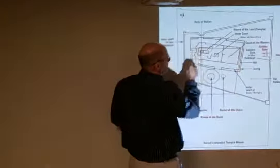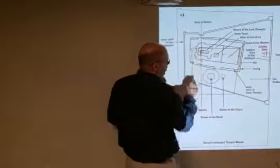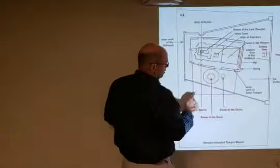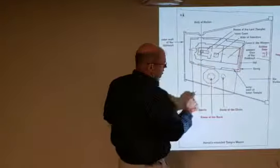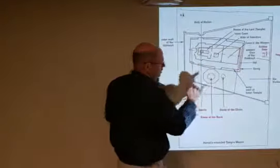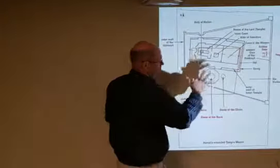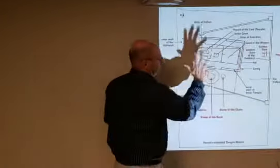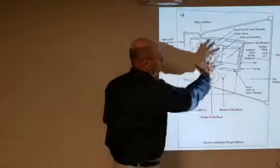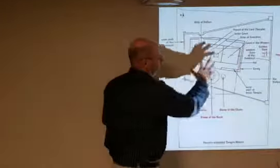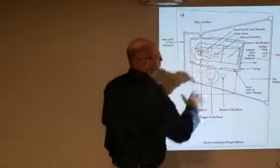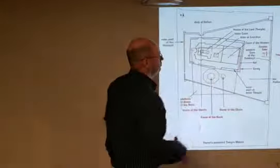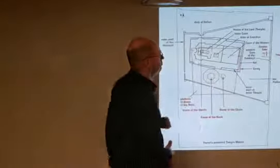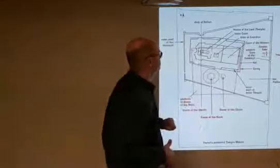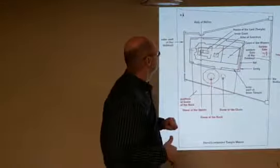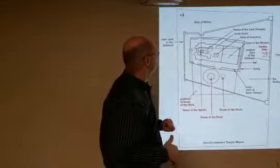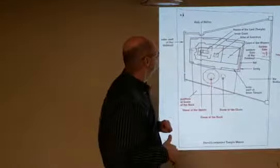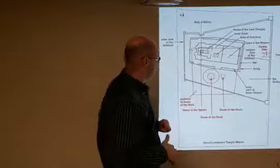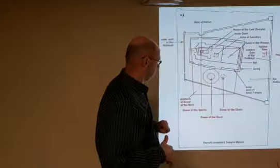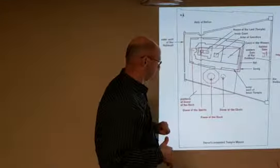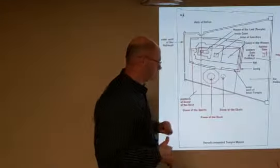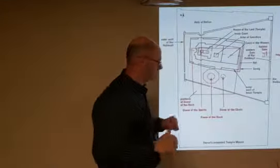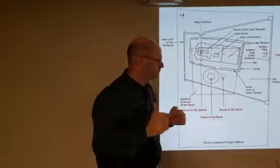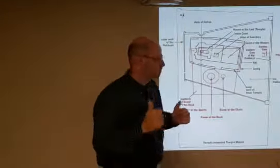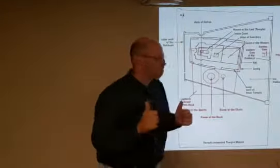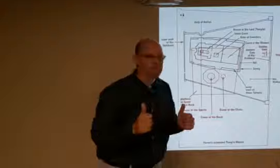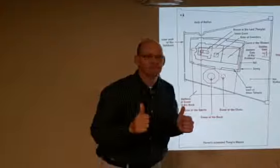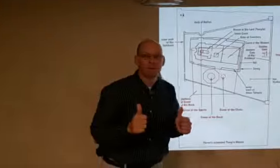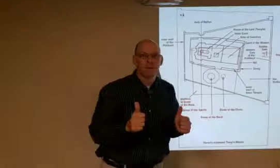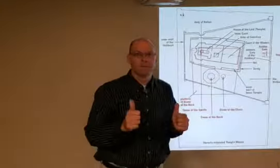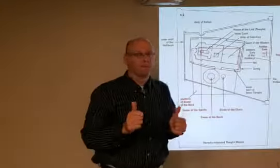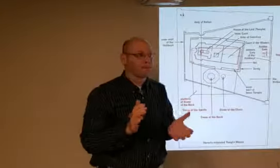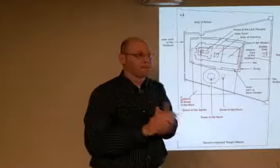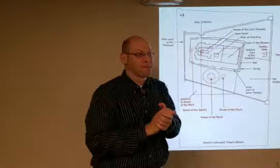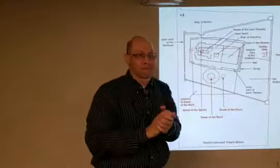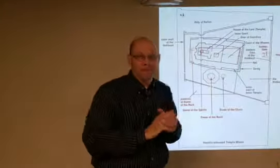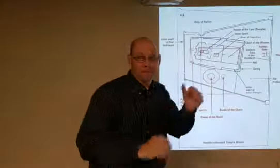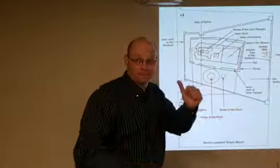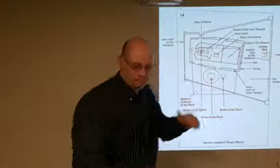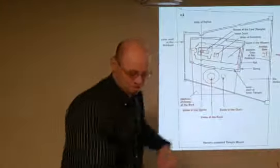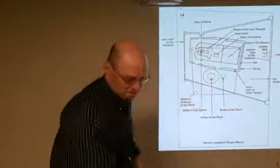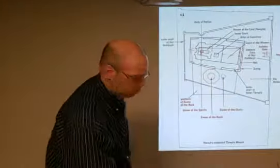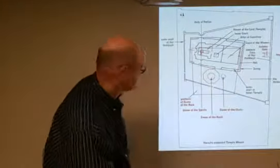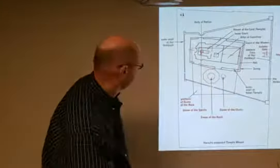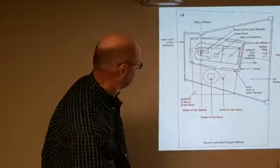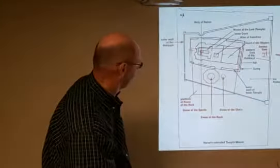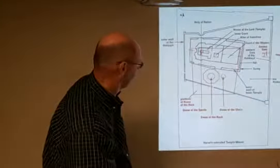outline here, drawing with his finger, and that's the vicinity. See, it's the platform, Dome of the Rock. Okay.